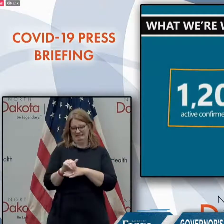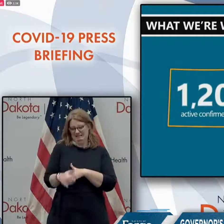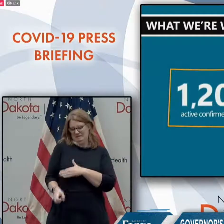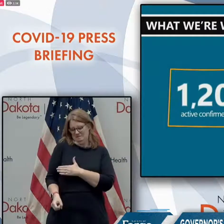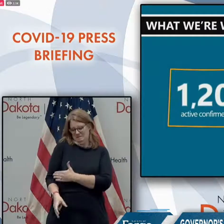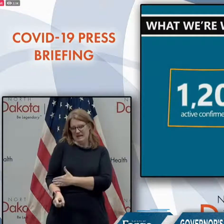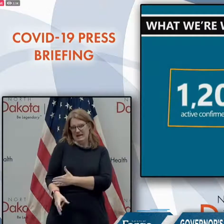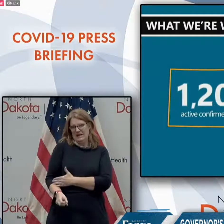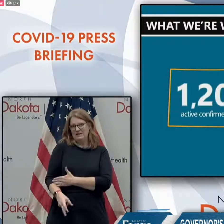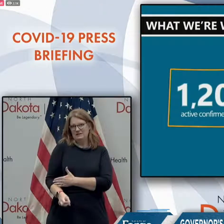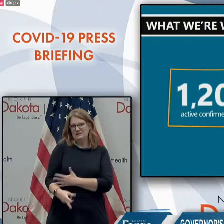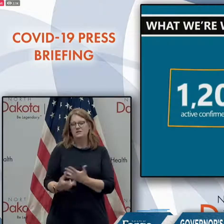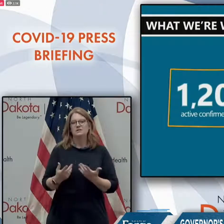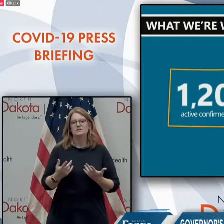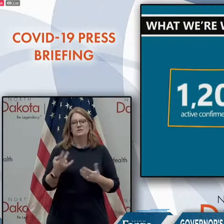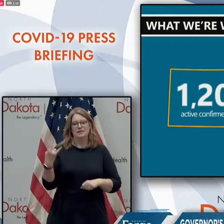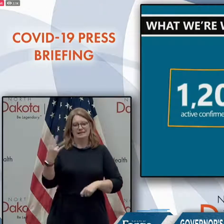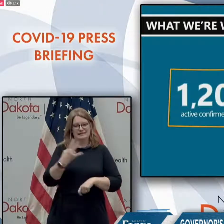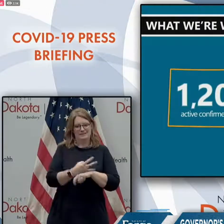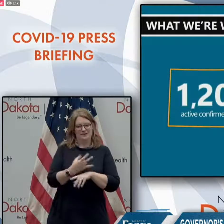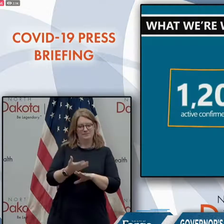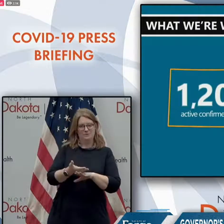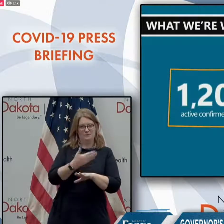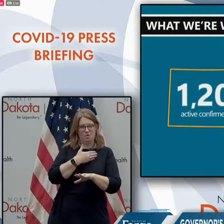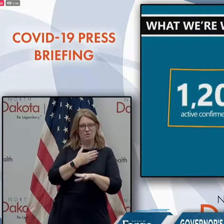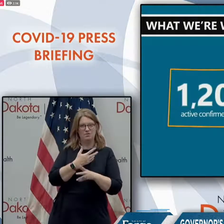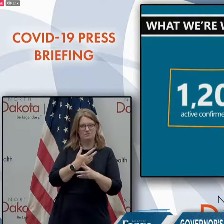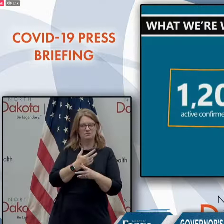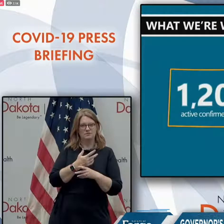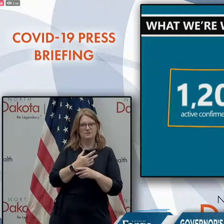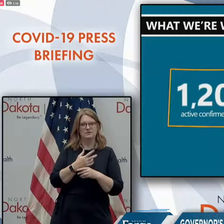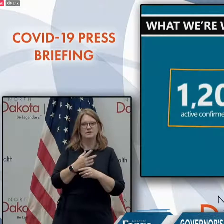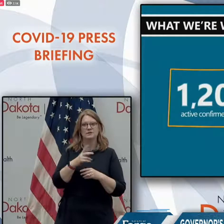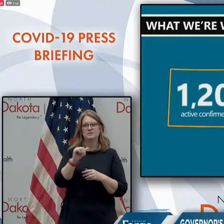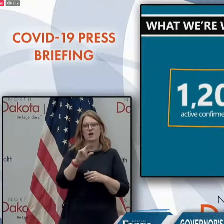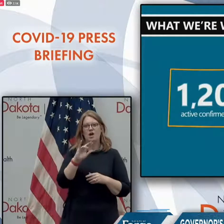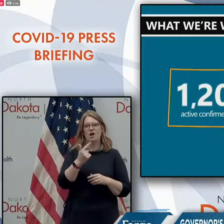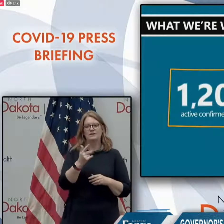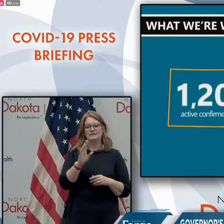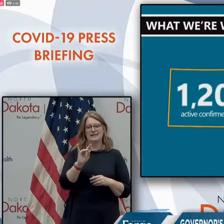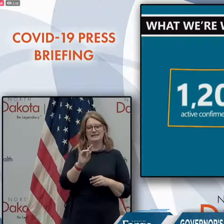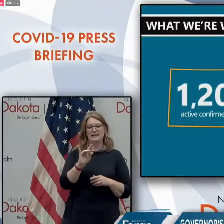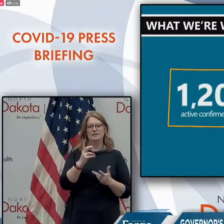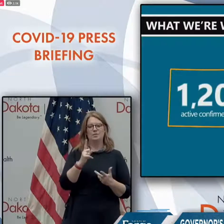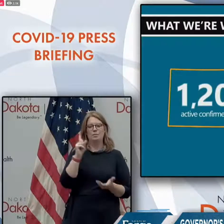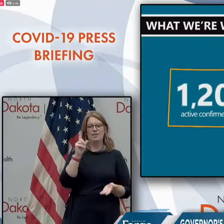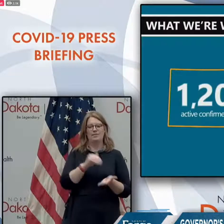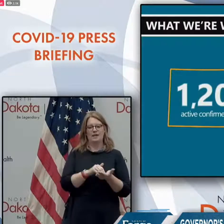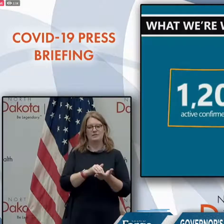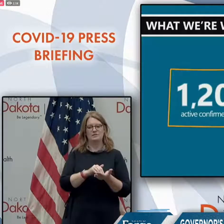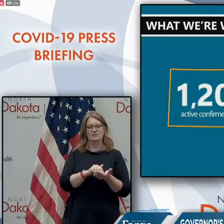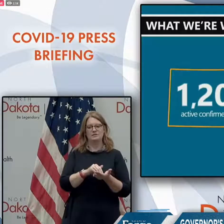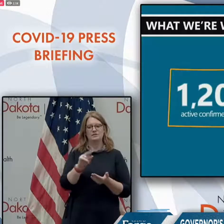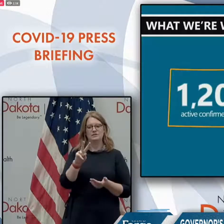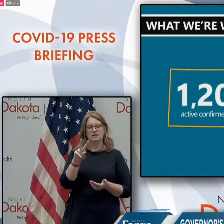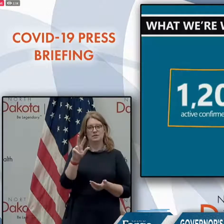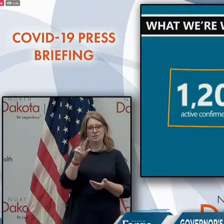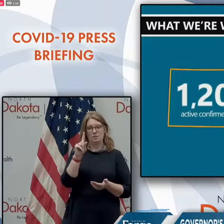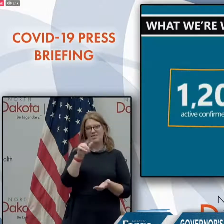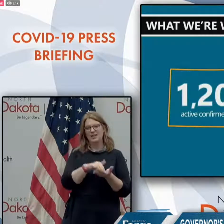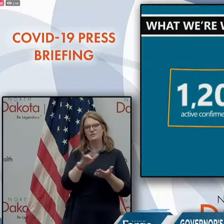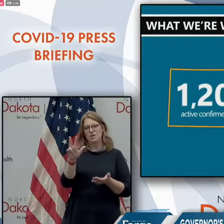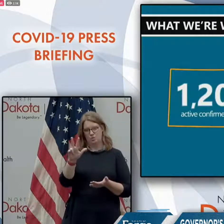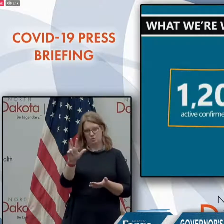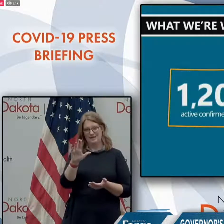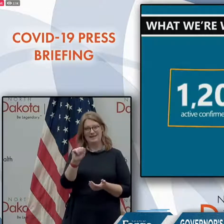reported tests, so the 7 days leading up through yesterday, August 18th, we had 1,003 cases over the